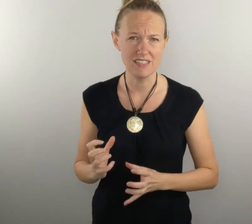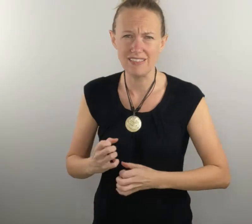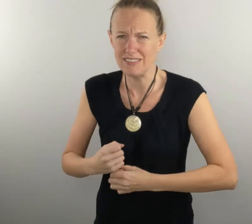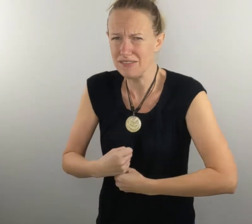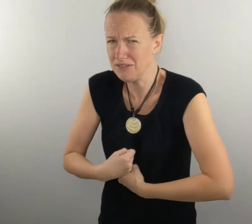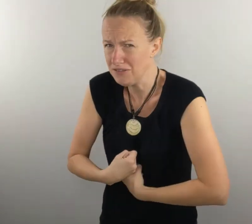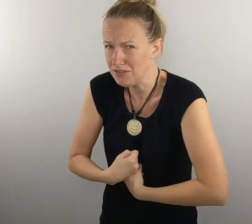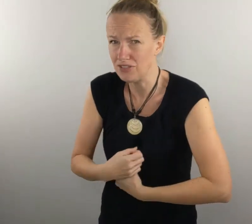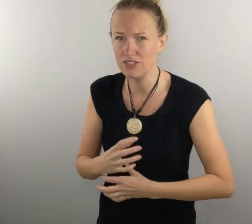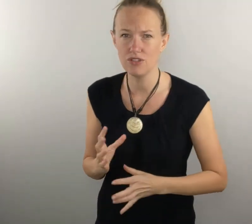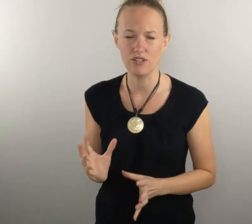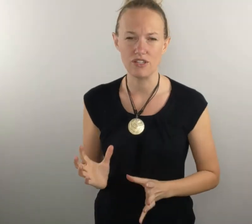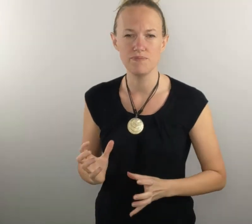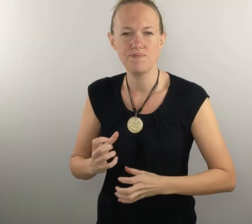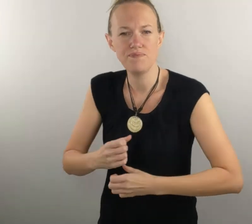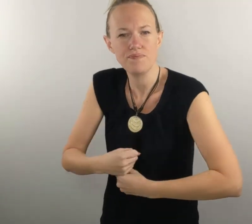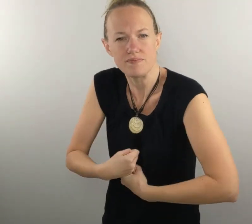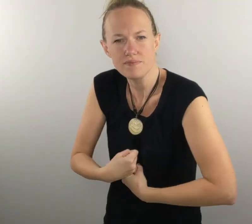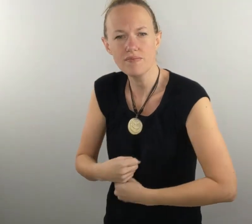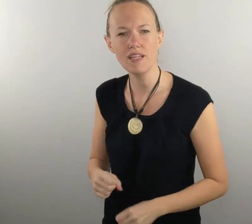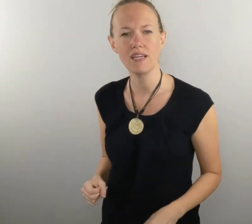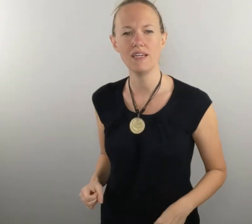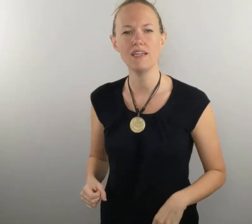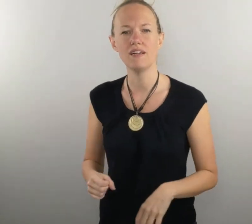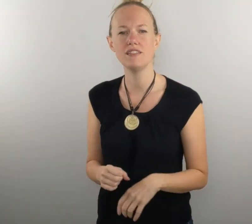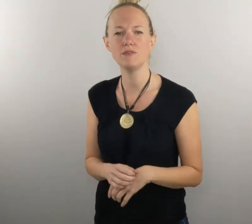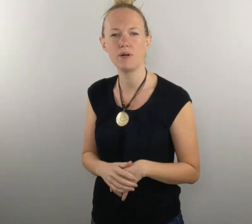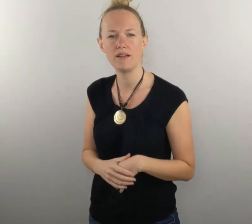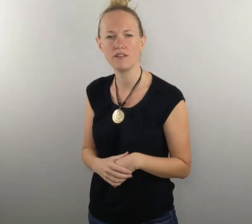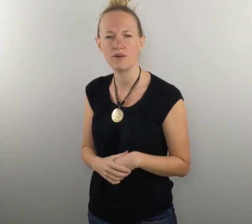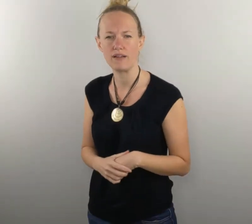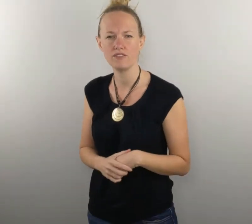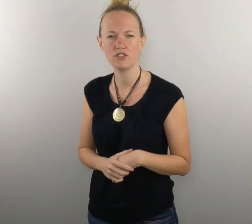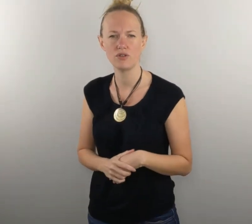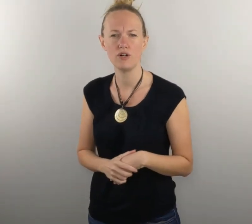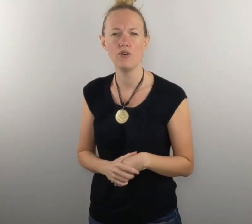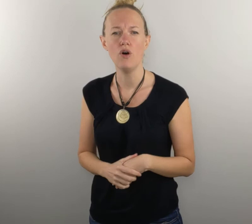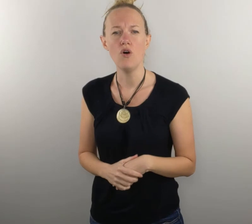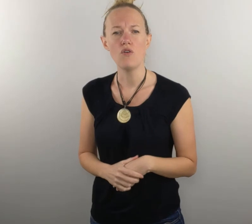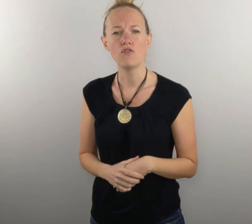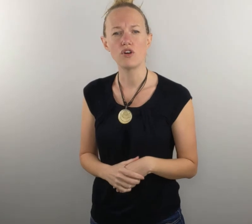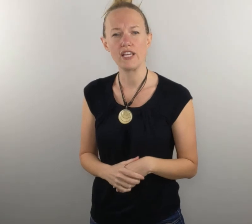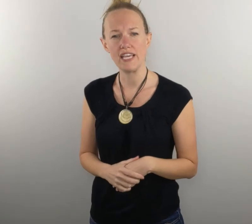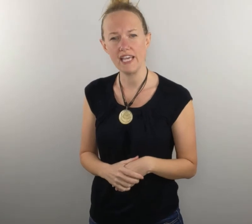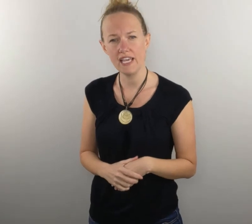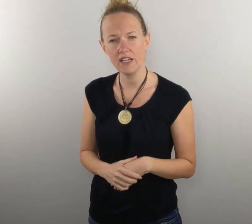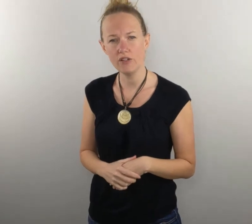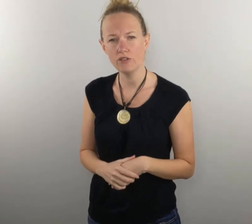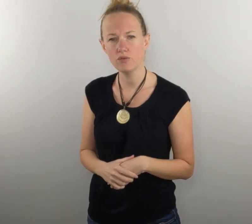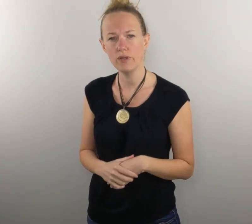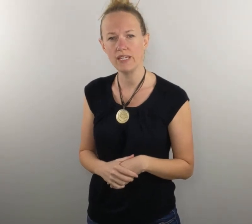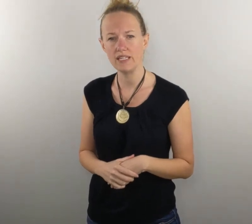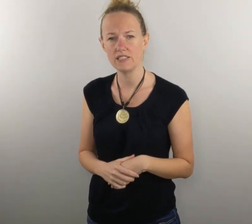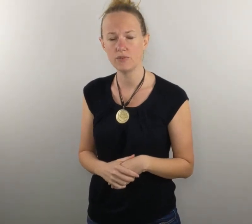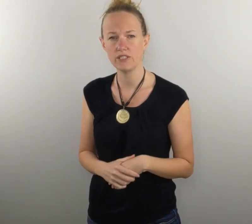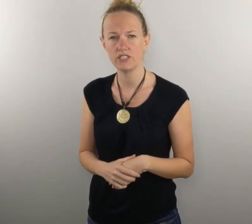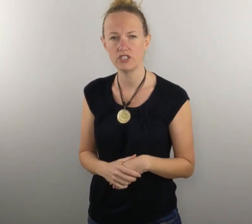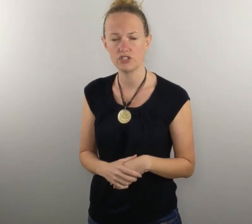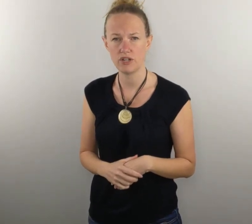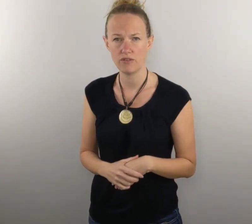feelings. Ugh, sorrow. Okay, on his brow, a crown of sorrow. For a king whose weakness was